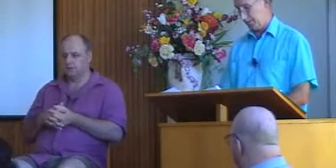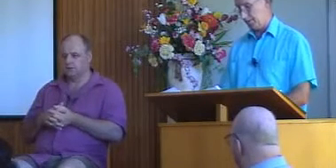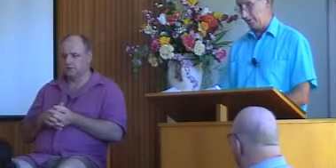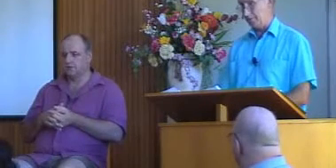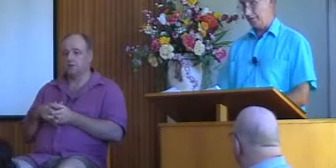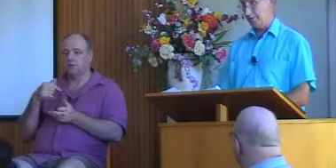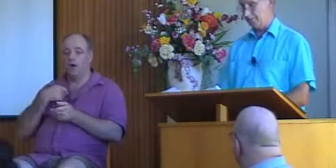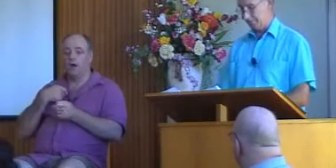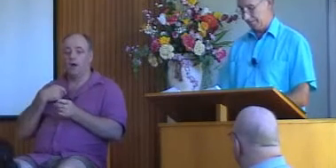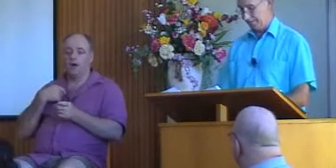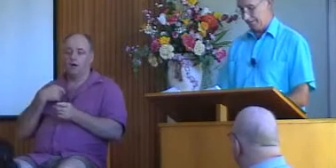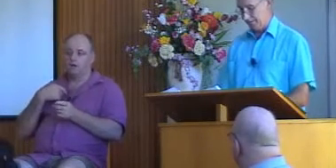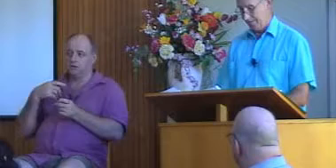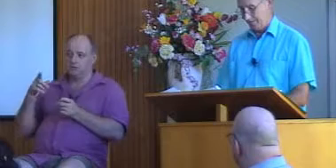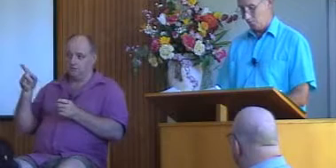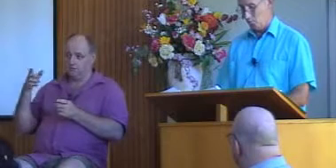but I agreed to go,